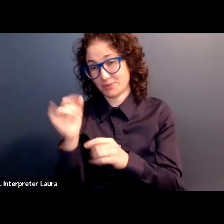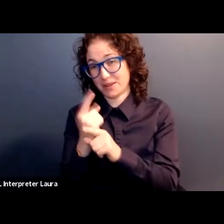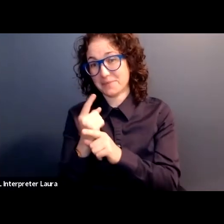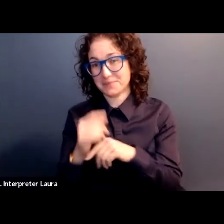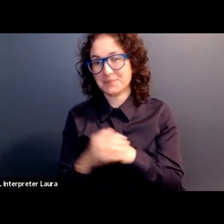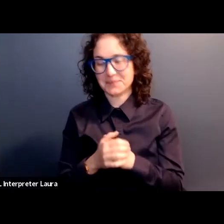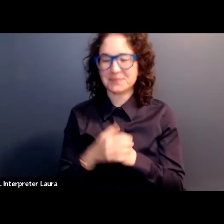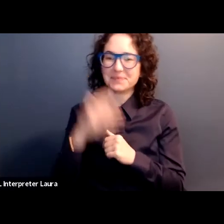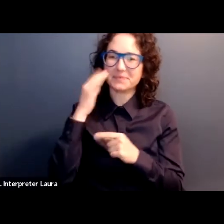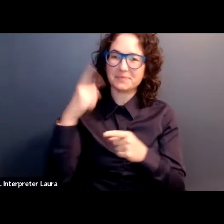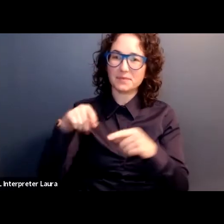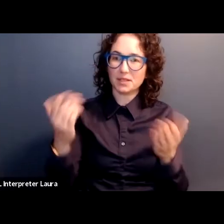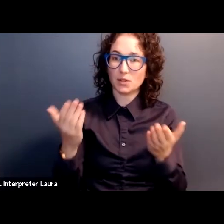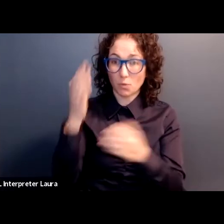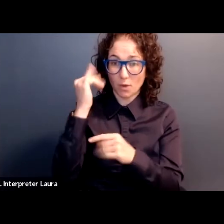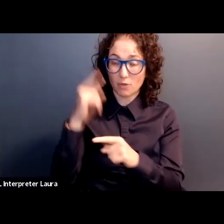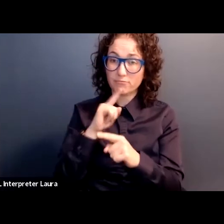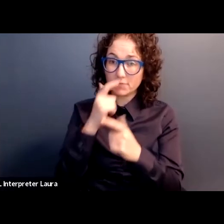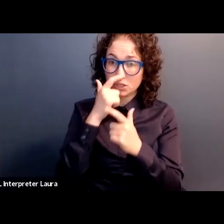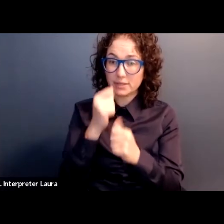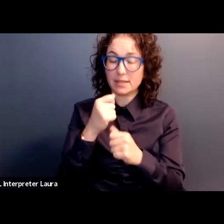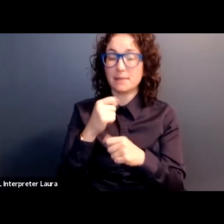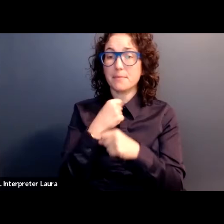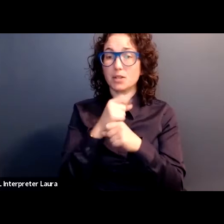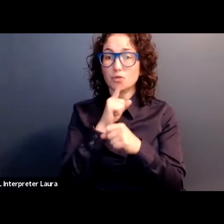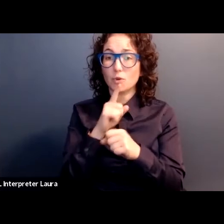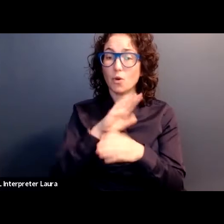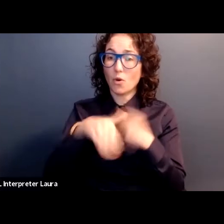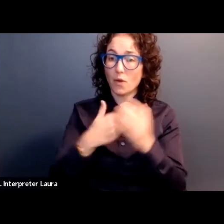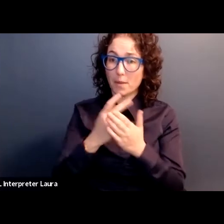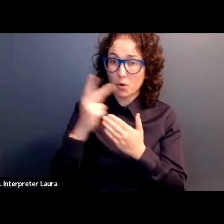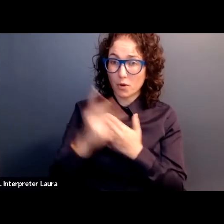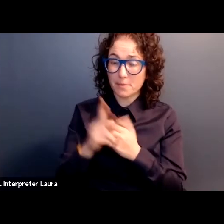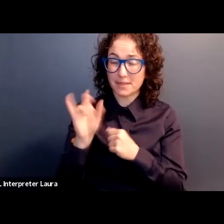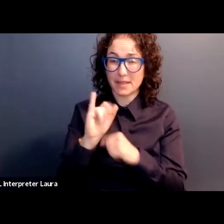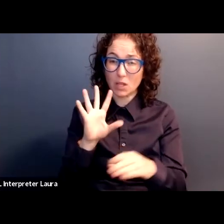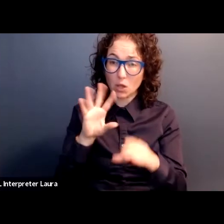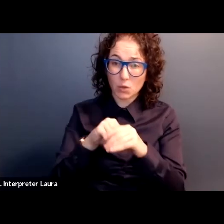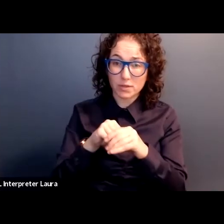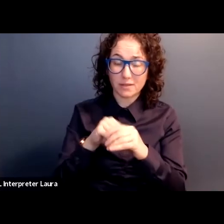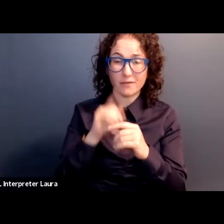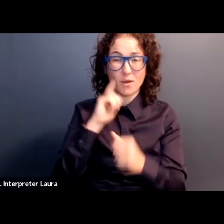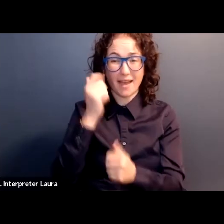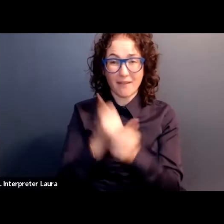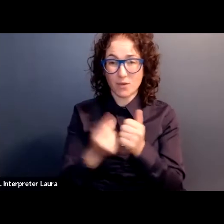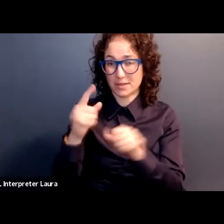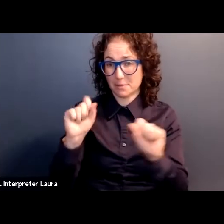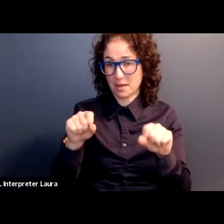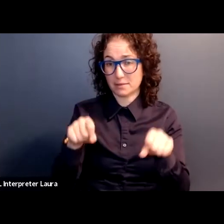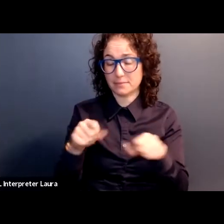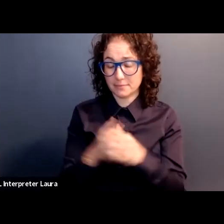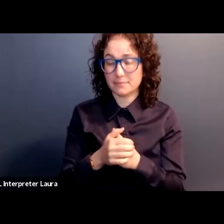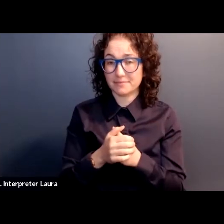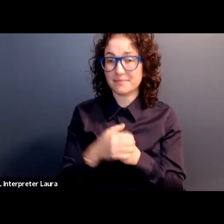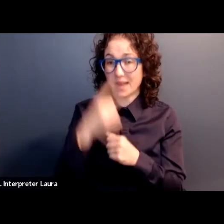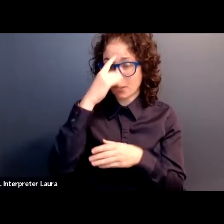know that you're here because you're interested in ensuring that the programming is as inclusive of everyone as possible. And I think